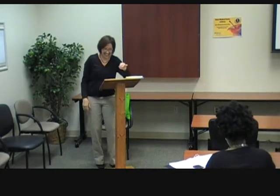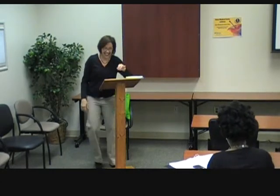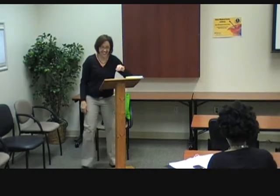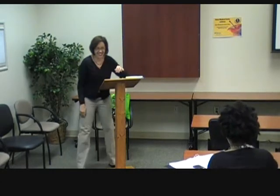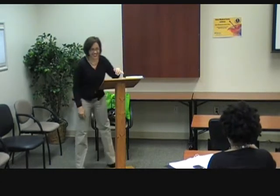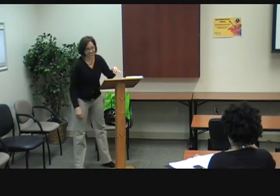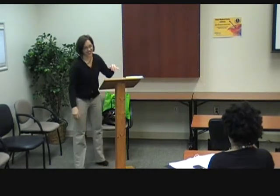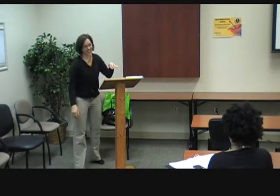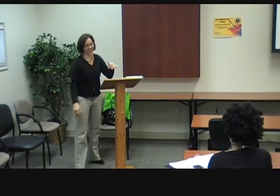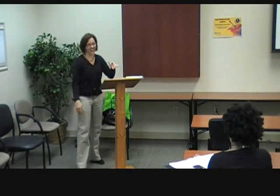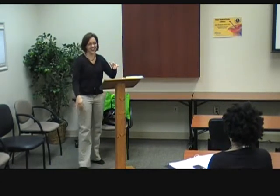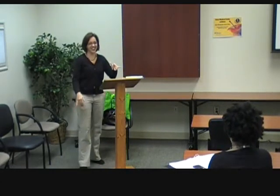That was really cute though.